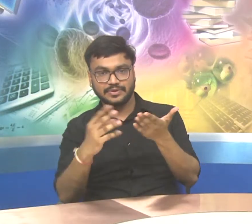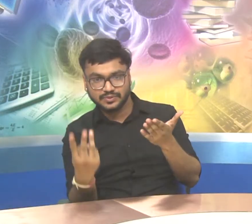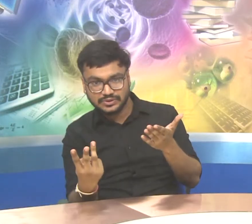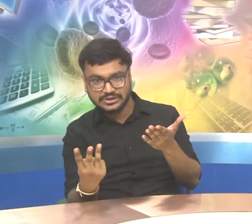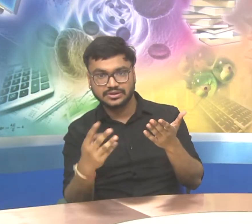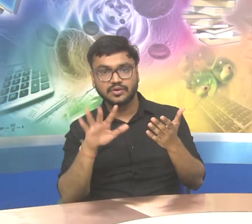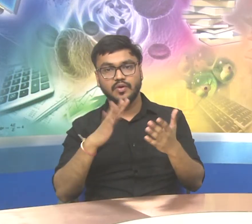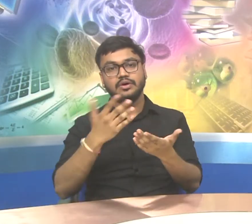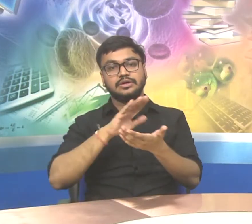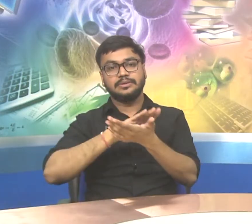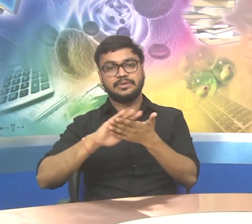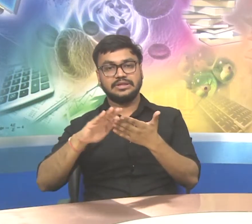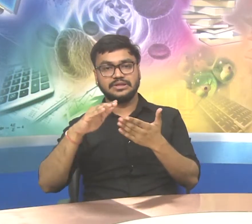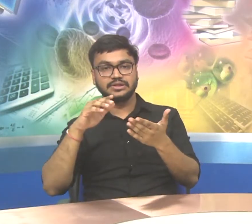hydrogen cyanide,